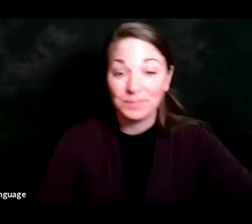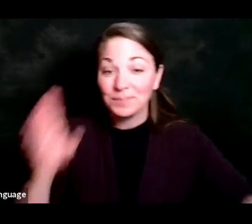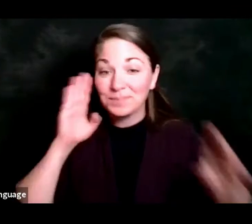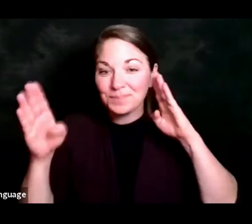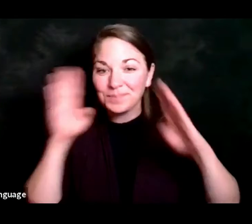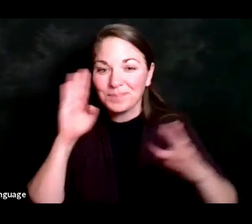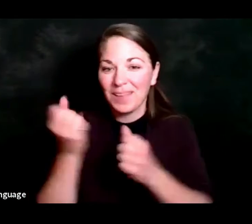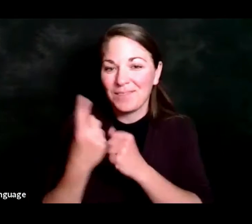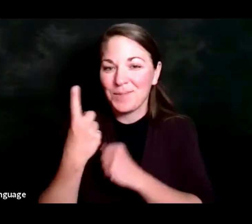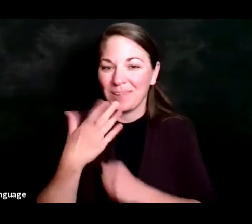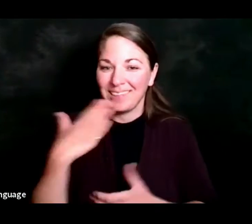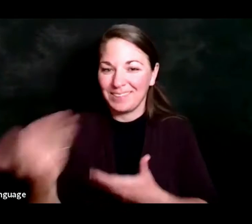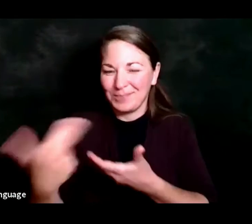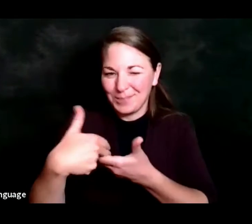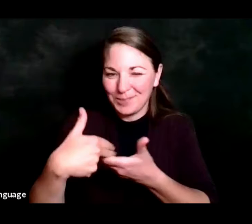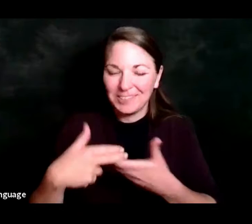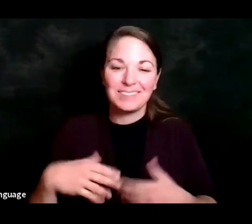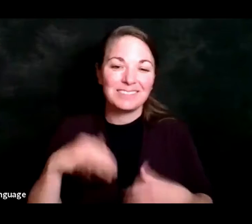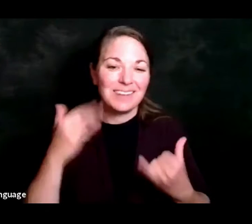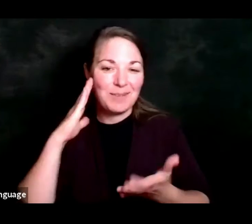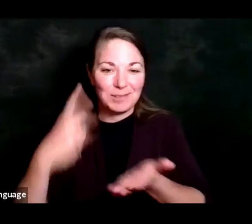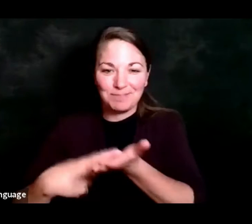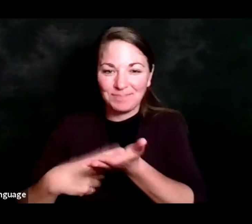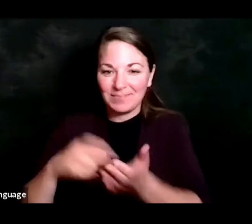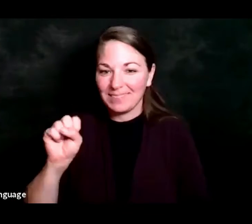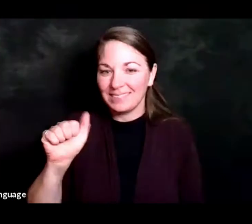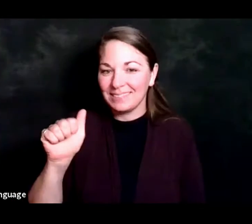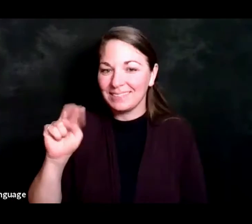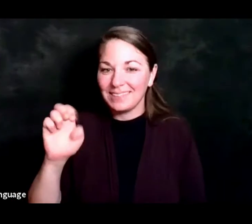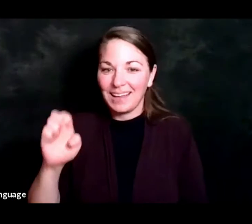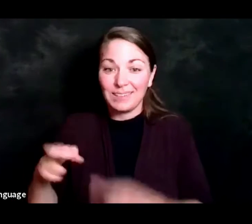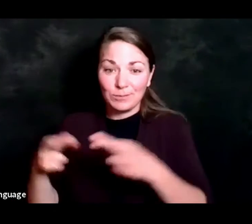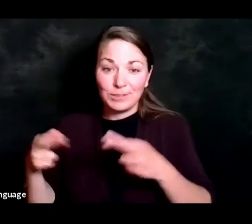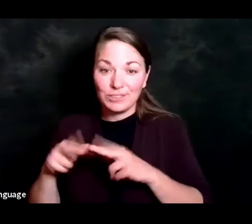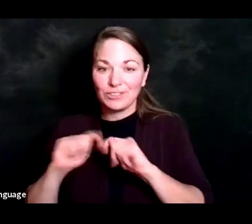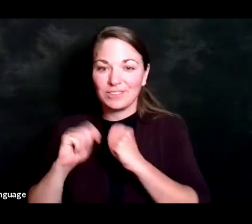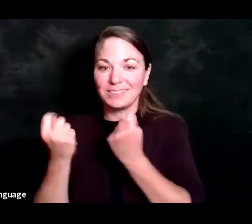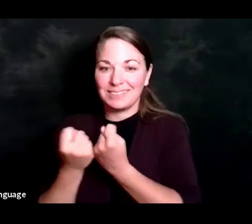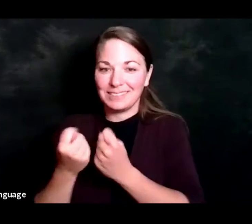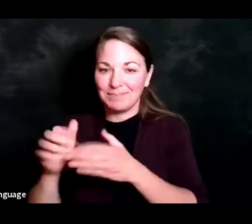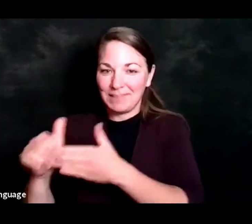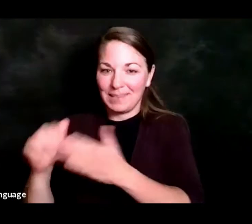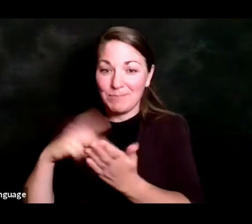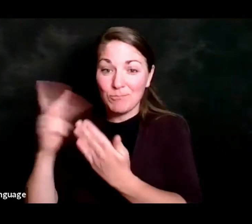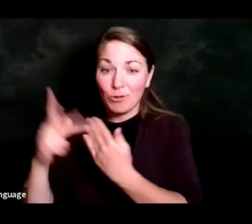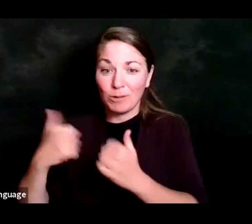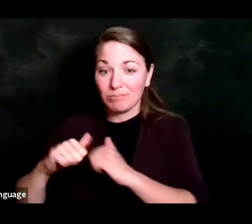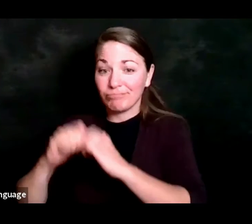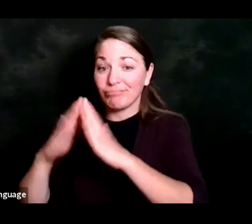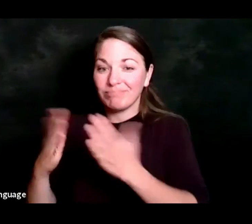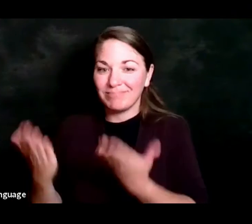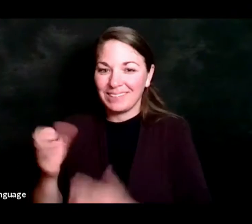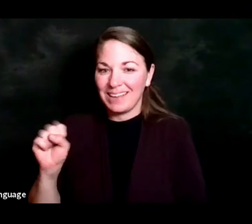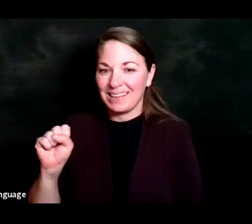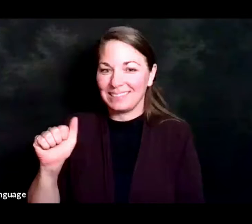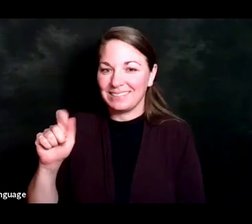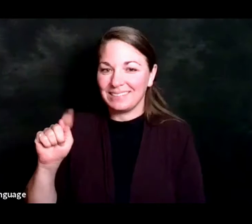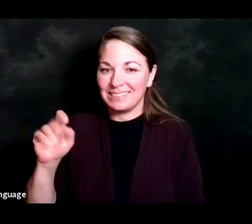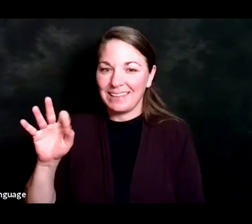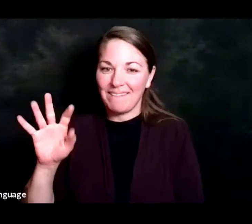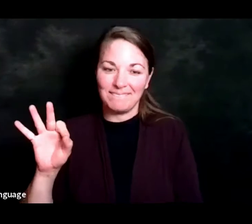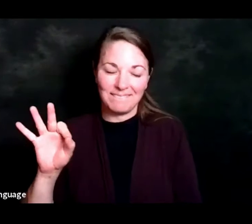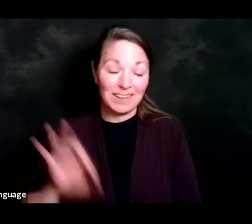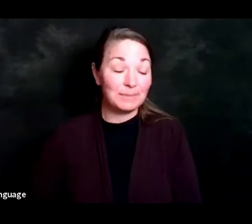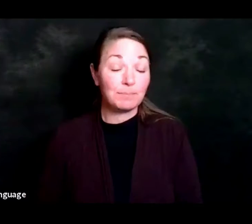Hi, everyone. Thanks so much for joining us to learn more about the SANE Regional Team Lead program that we have been piloting at SATF. My name is